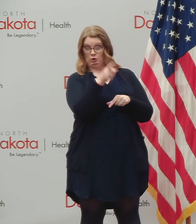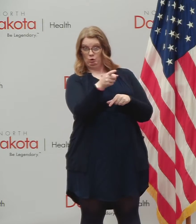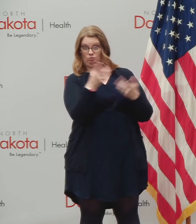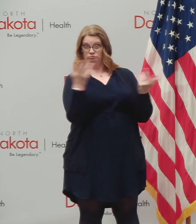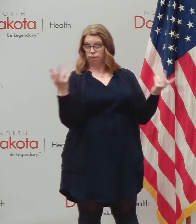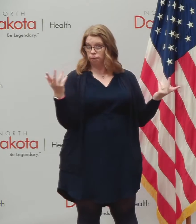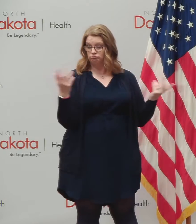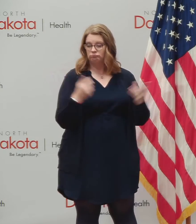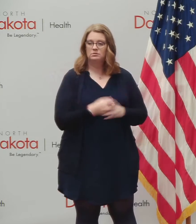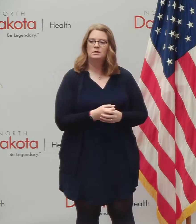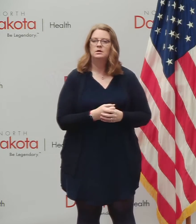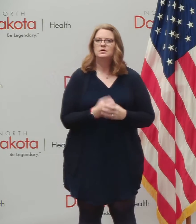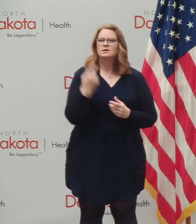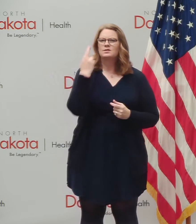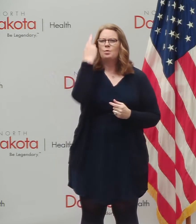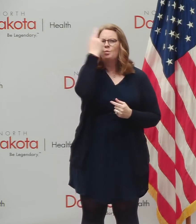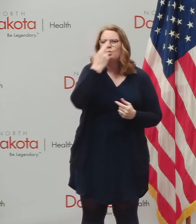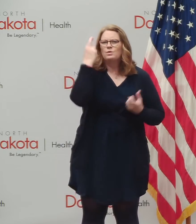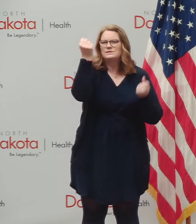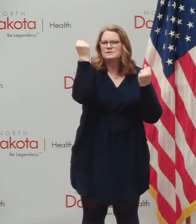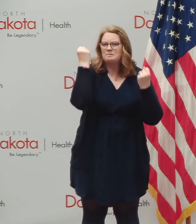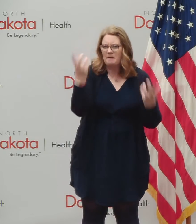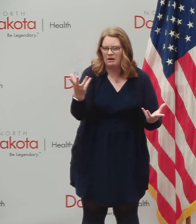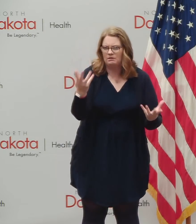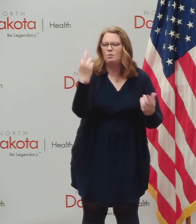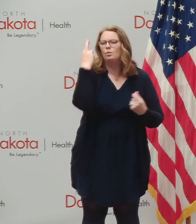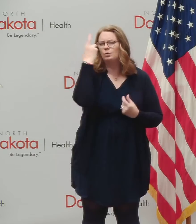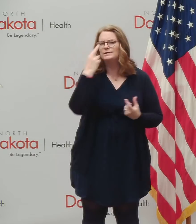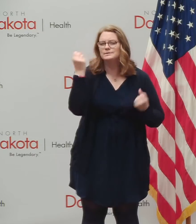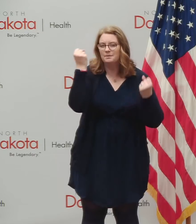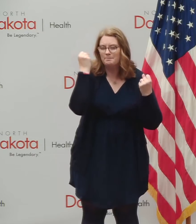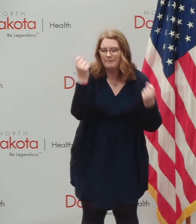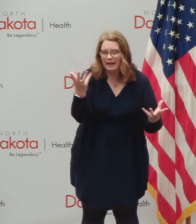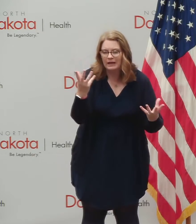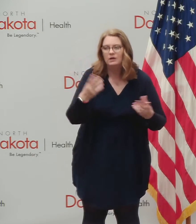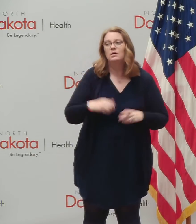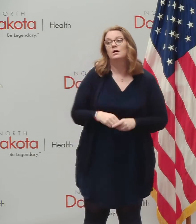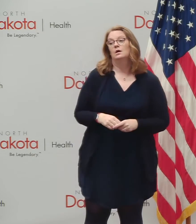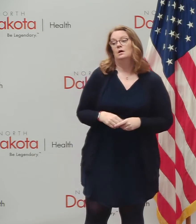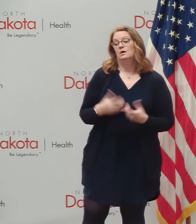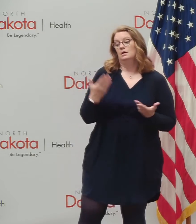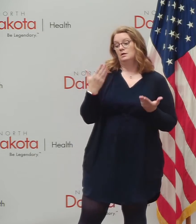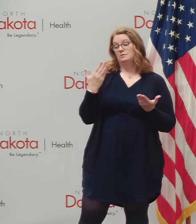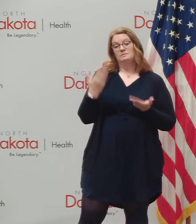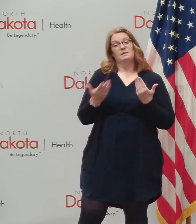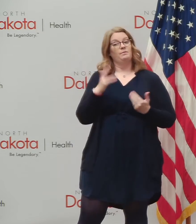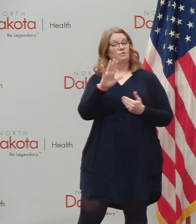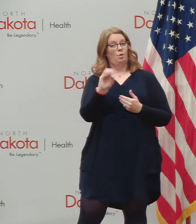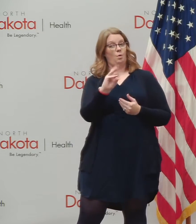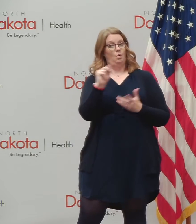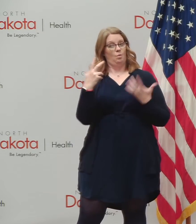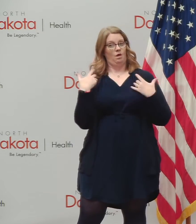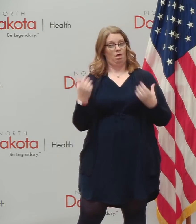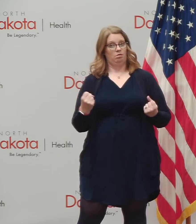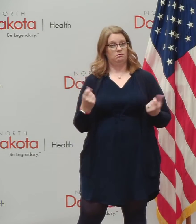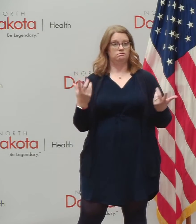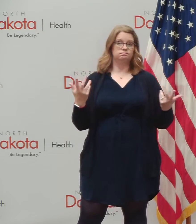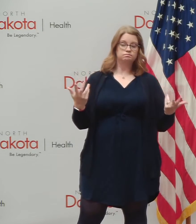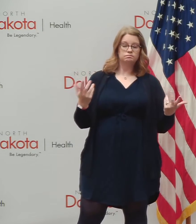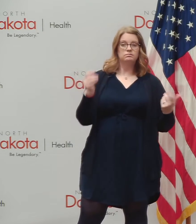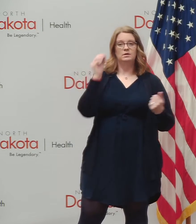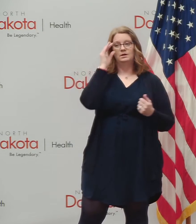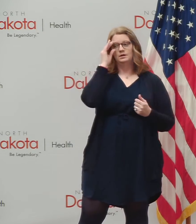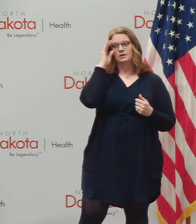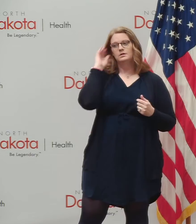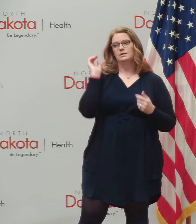a lot of reasons to say why, and of course the other reason to say why is maybe for your own health. I know there have been a lot